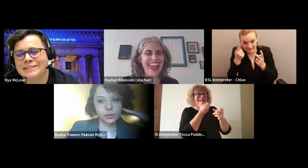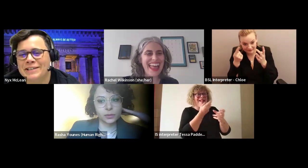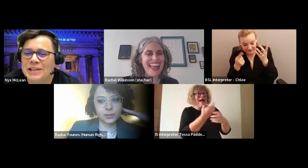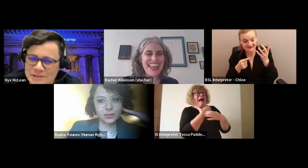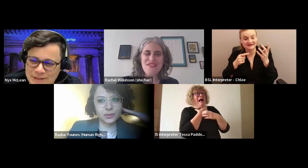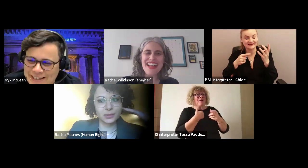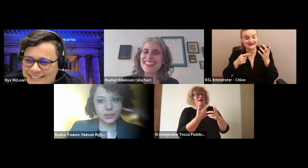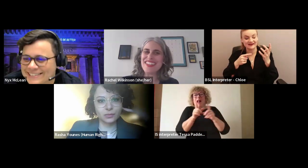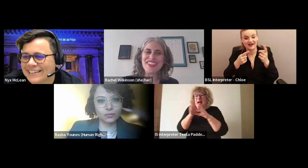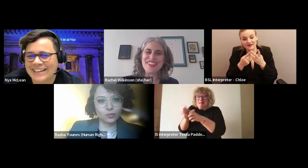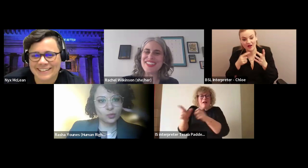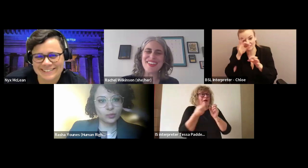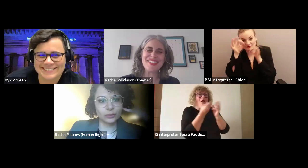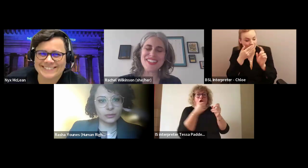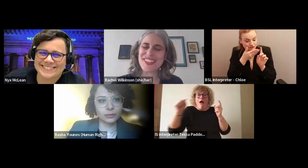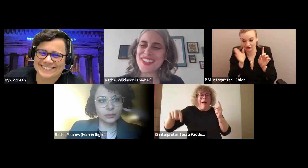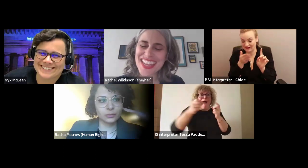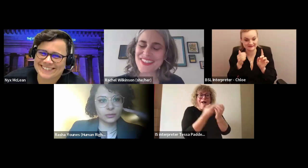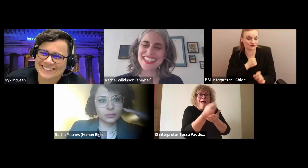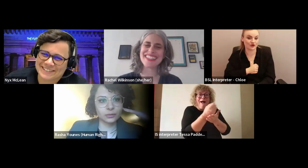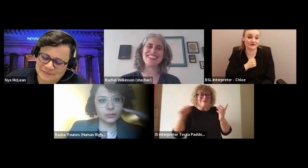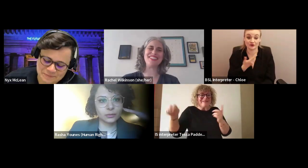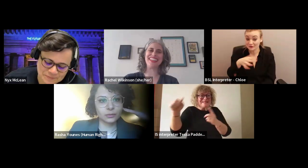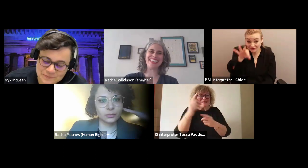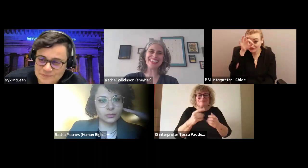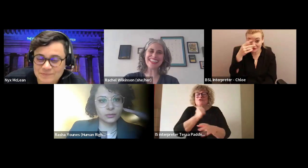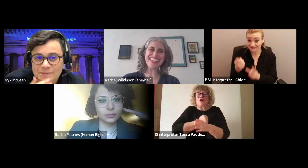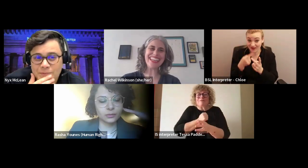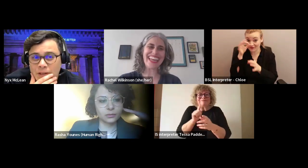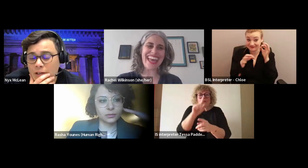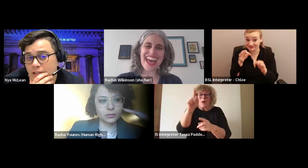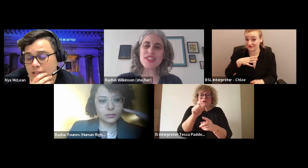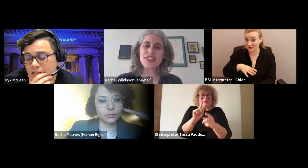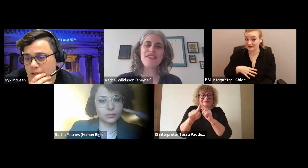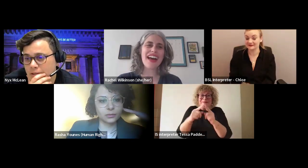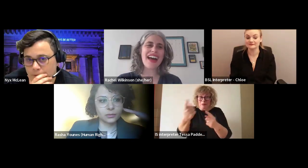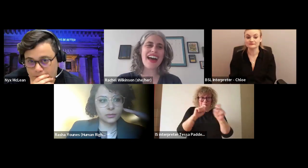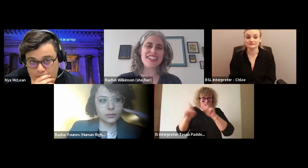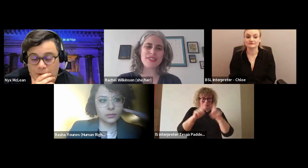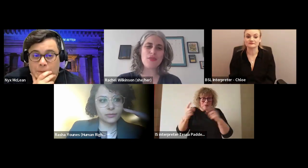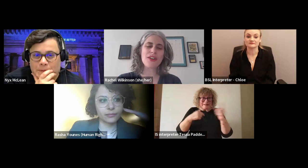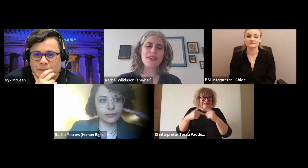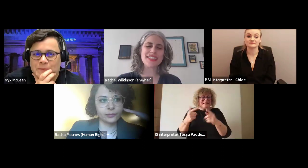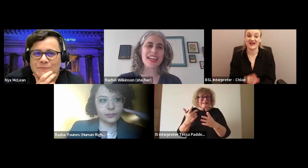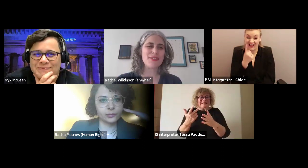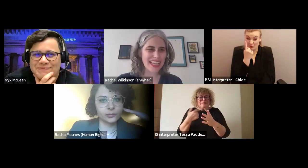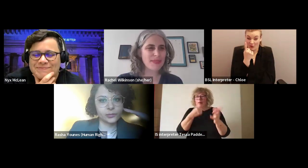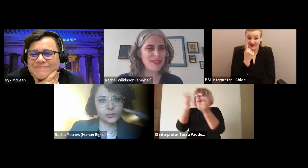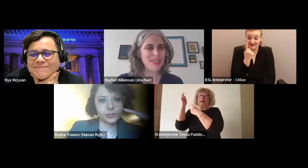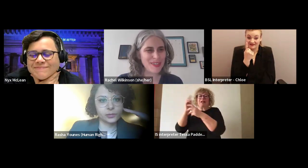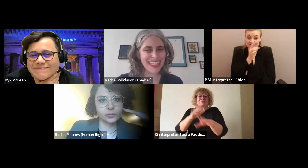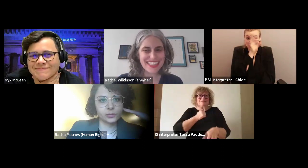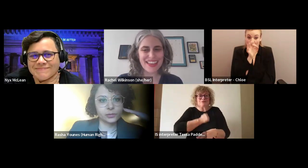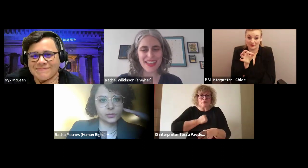distracted. Well, you can also choose another question if you like. I do have one question that I would